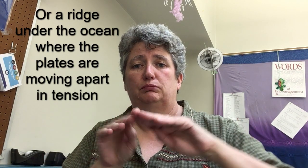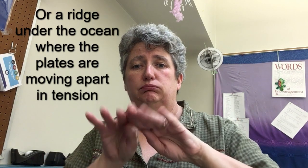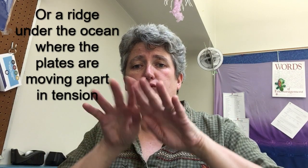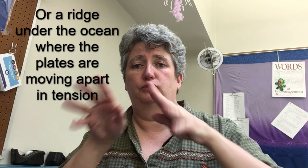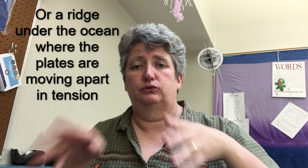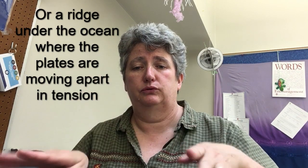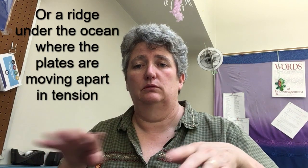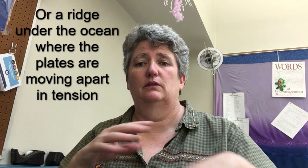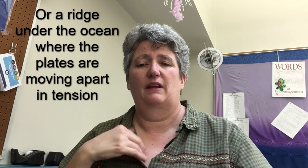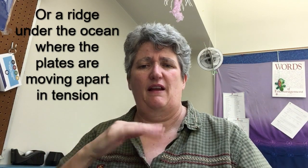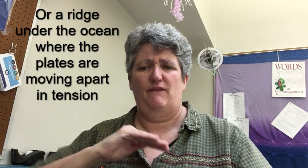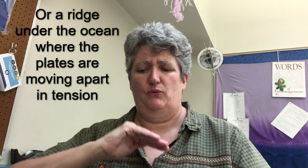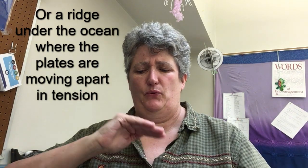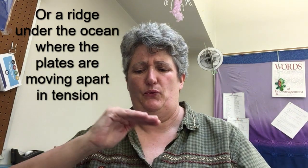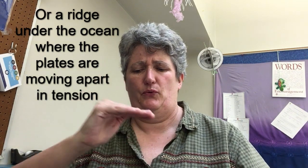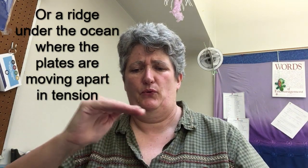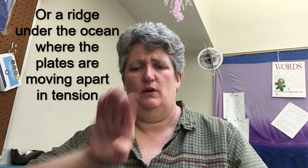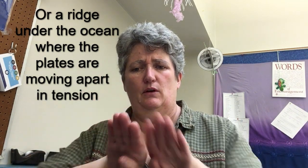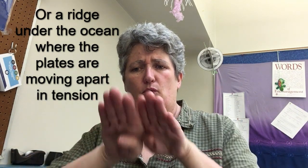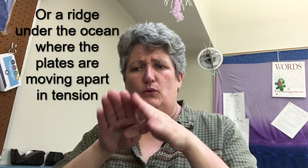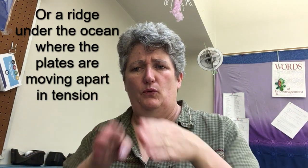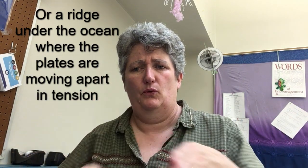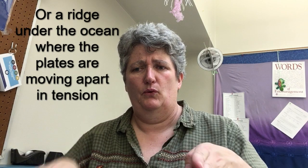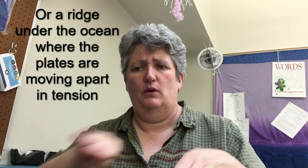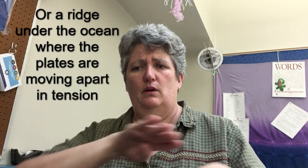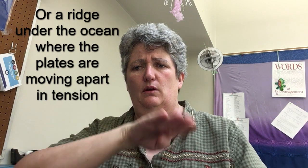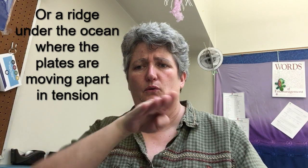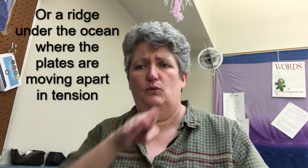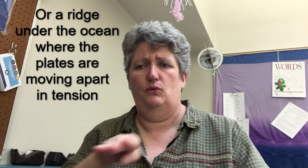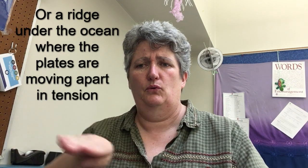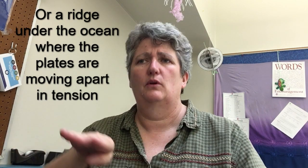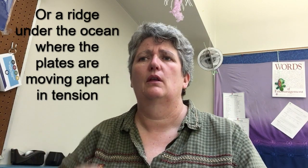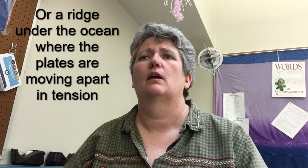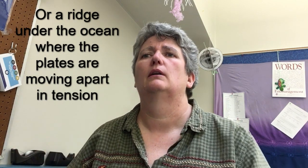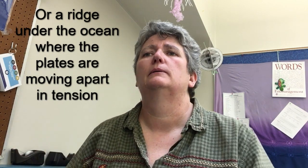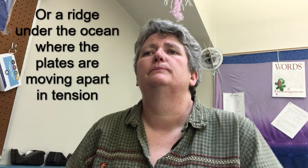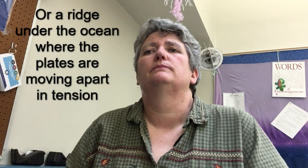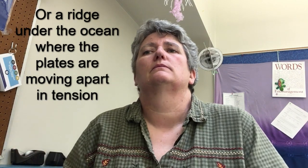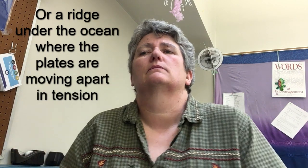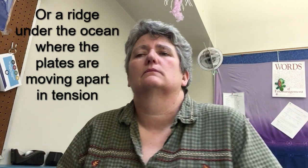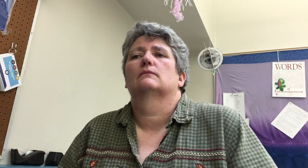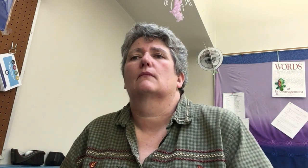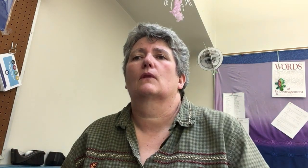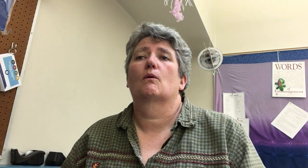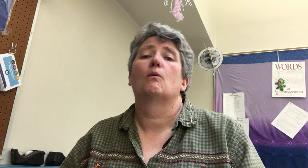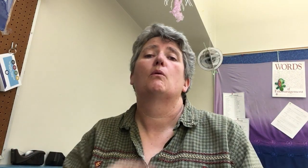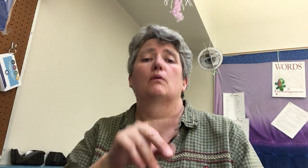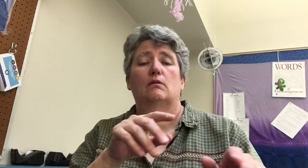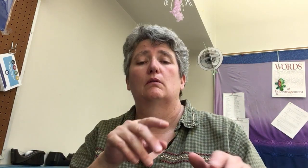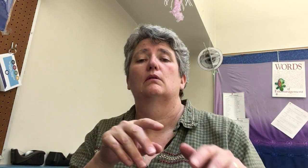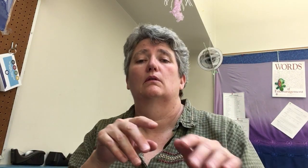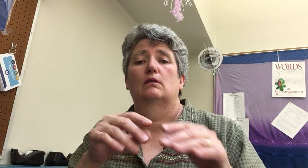so that magma is flowing up and out, and then you end up getting a big bulge in the middle, or mountain